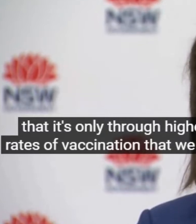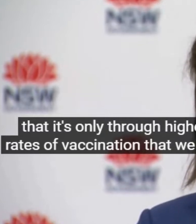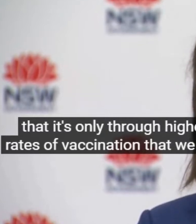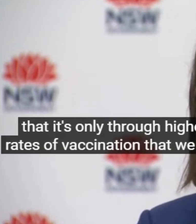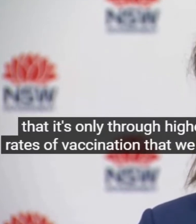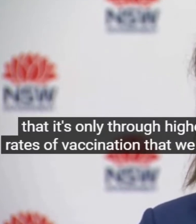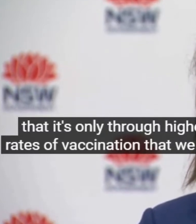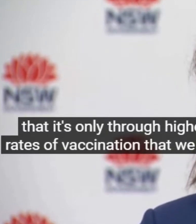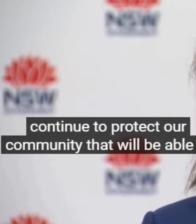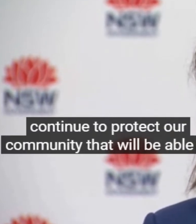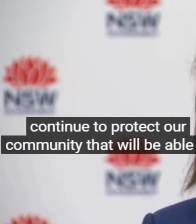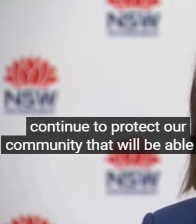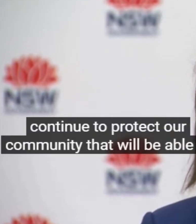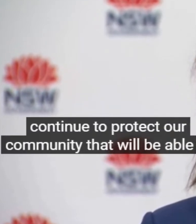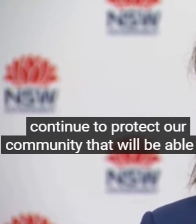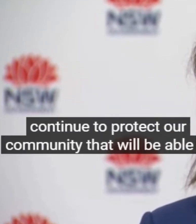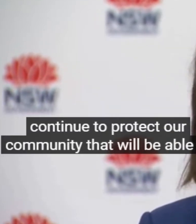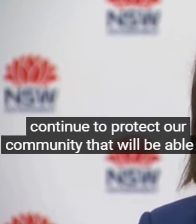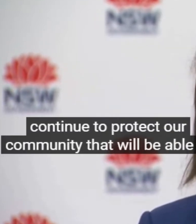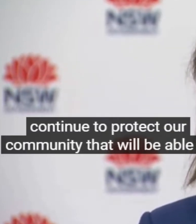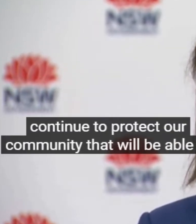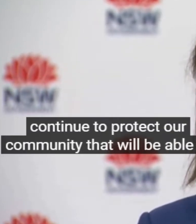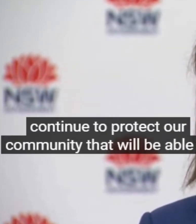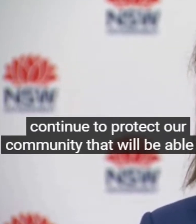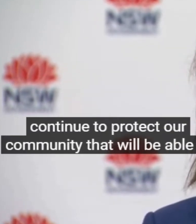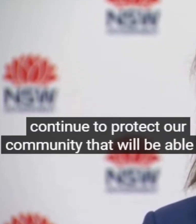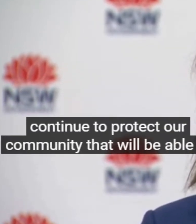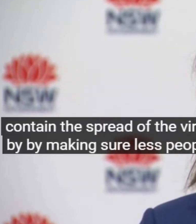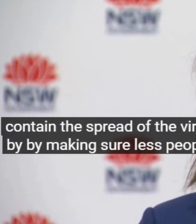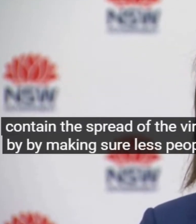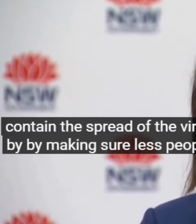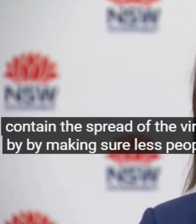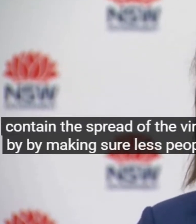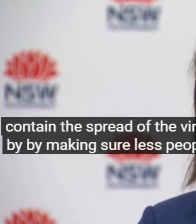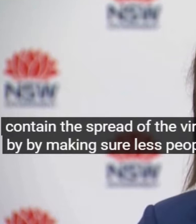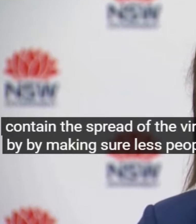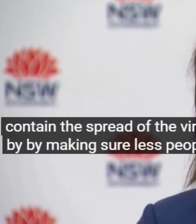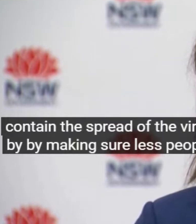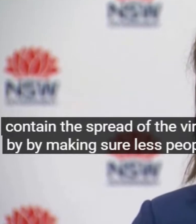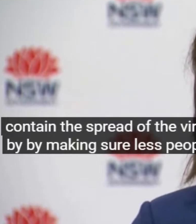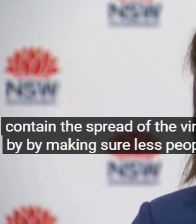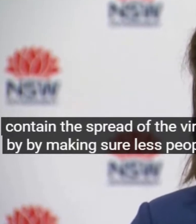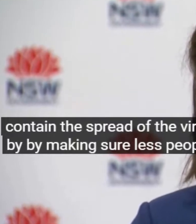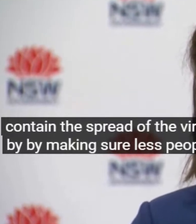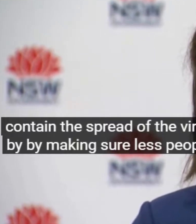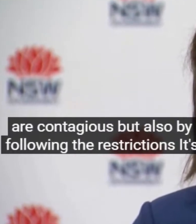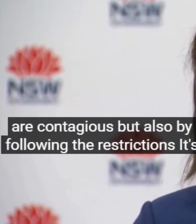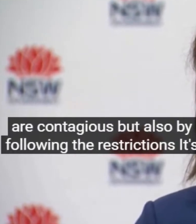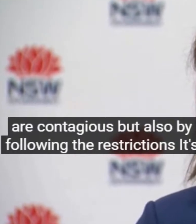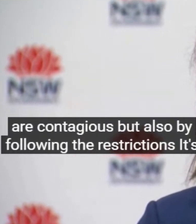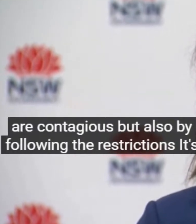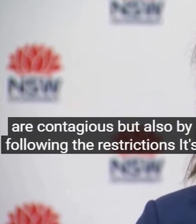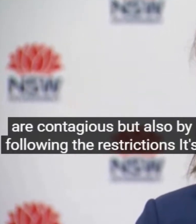the restrictions. It's a combination. We need to make sure people follow the health advice, follow the rules that are in place, and that is so